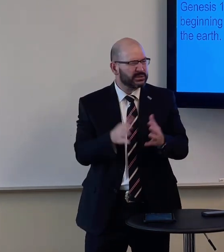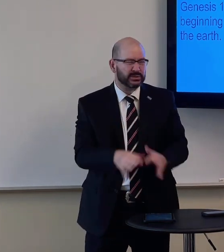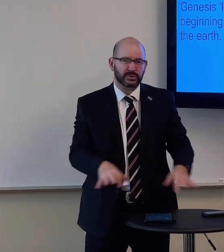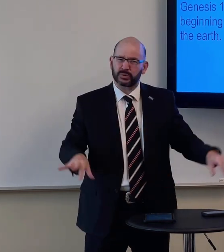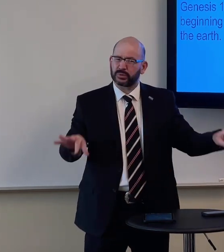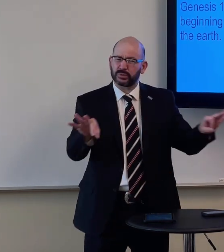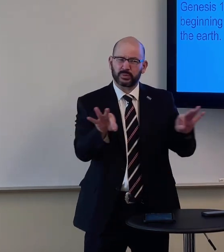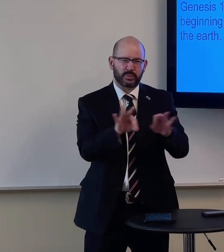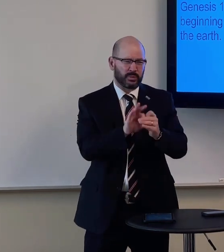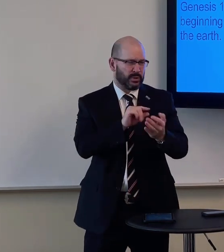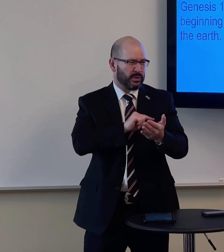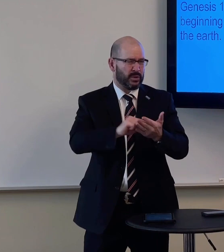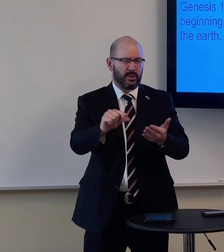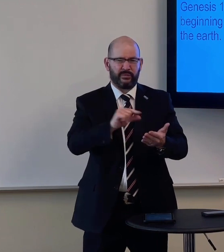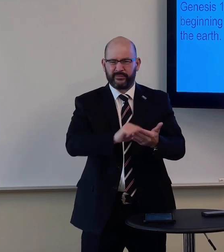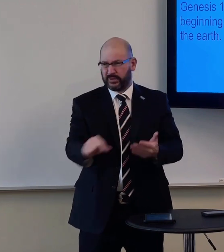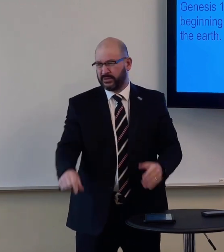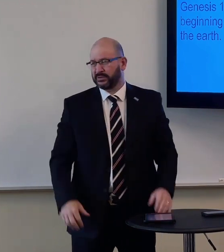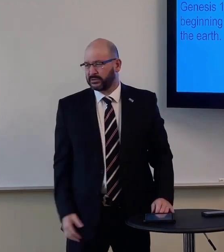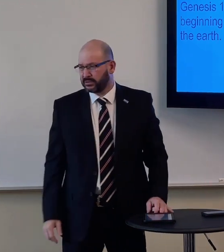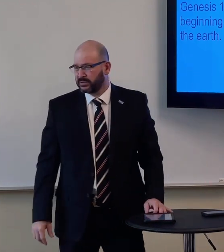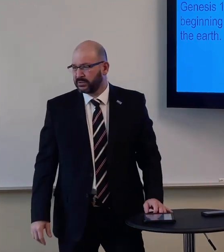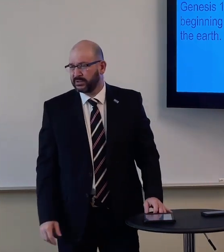It's so important. It's a very important verse.